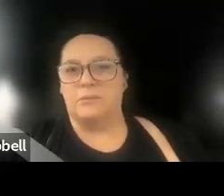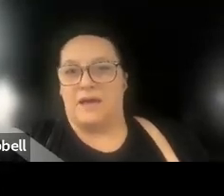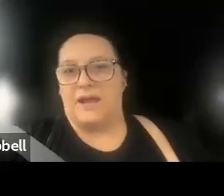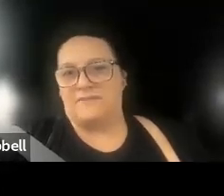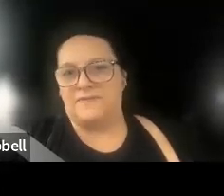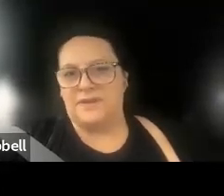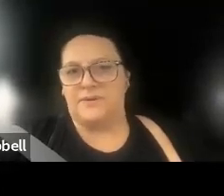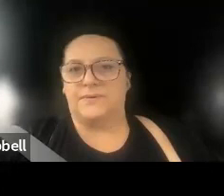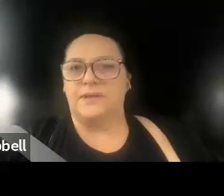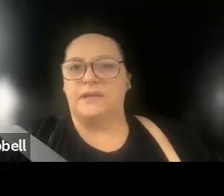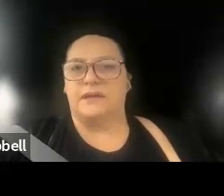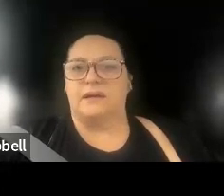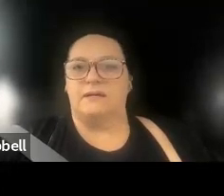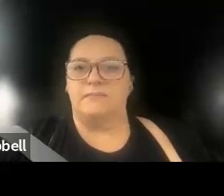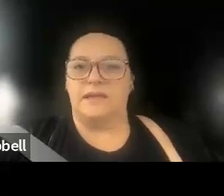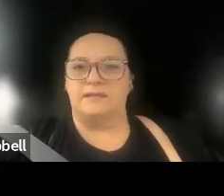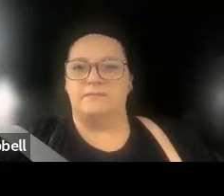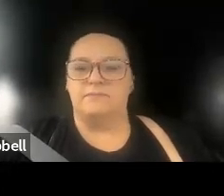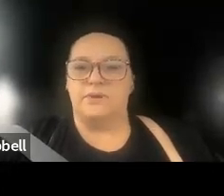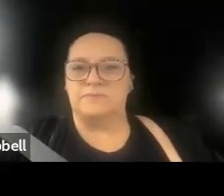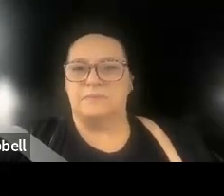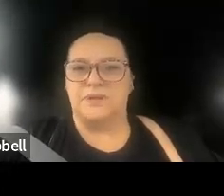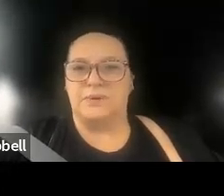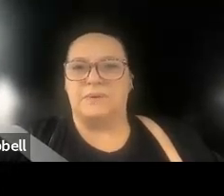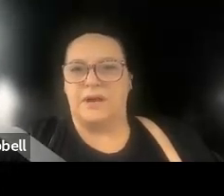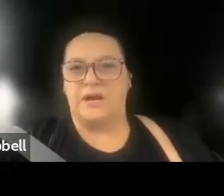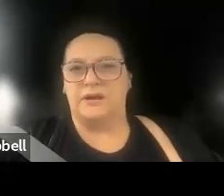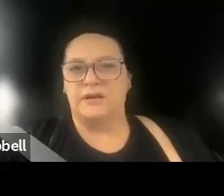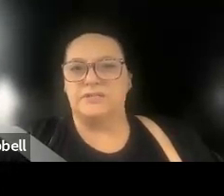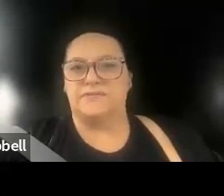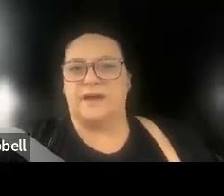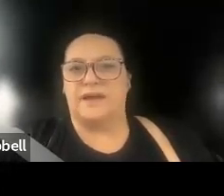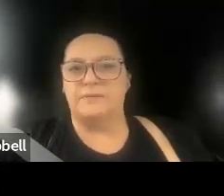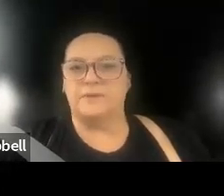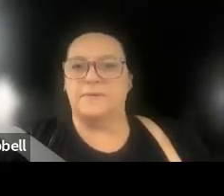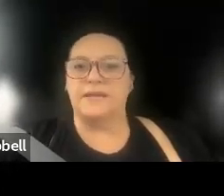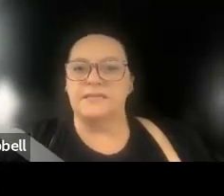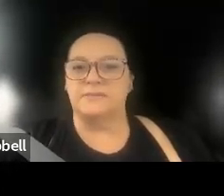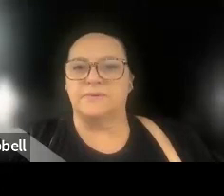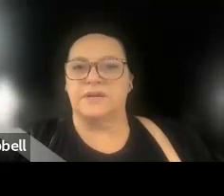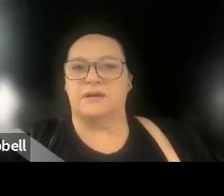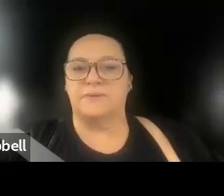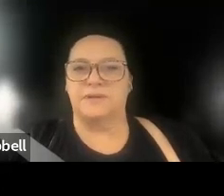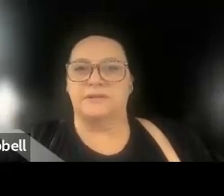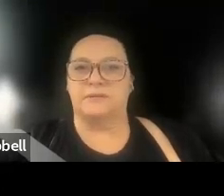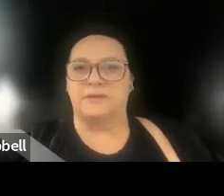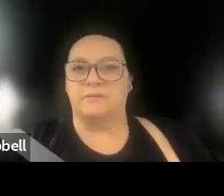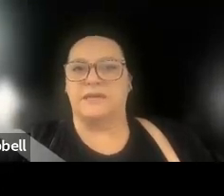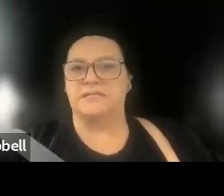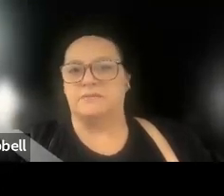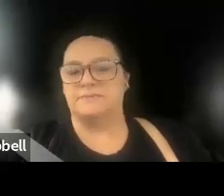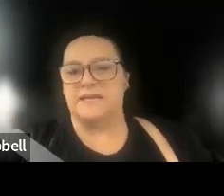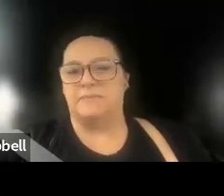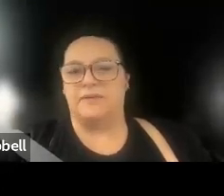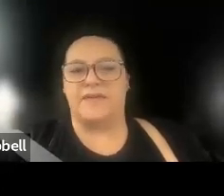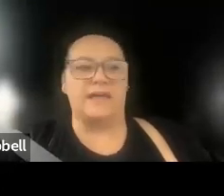about half of you. And most people know where to find the recordings, and we'll talk little bit when we